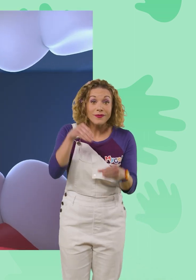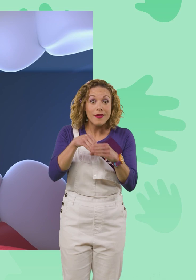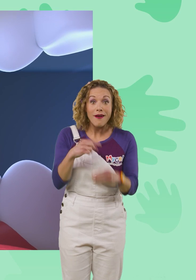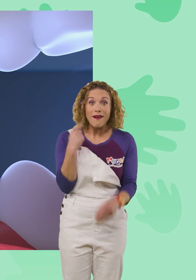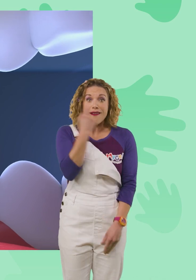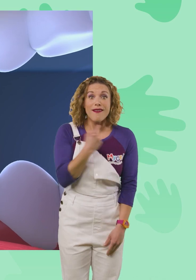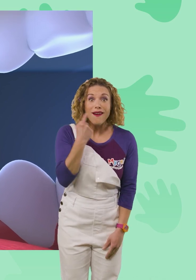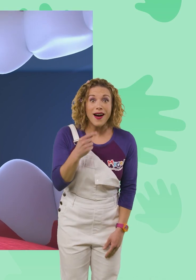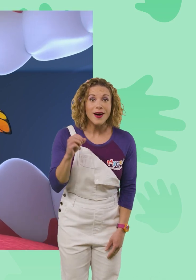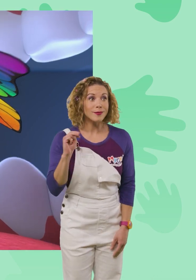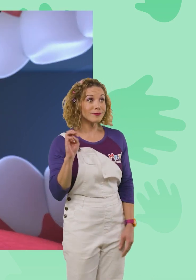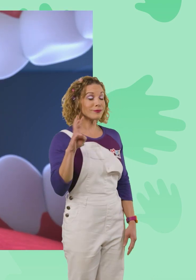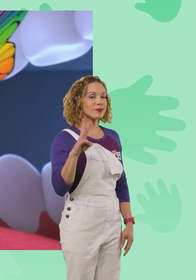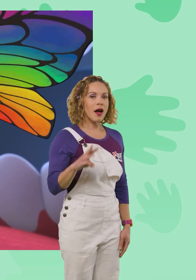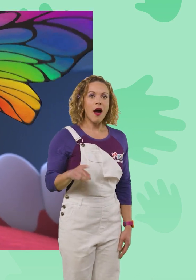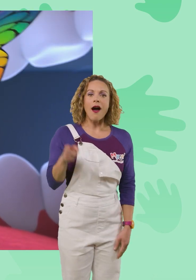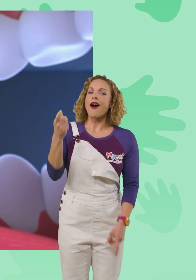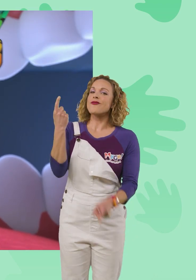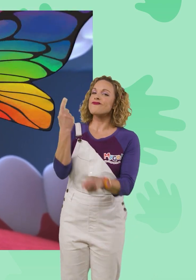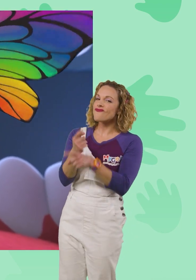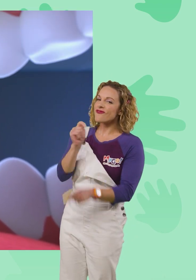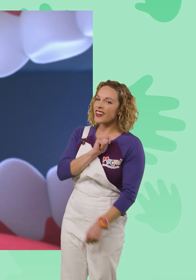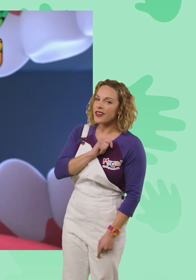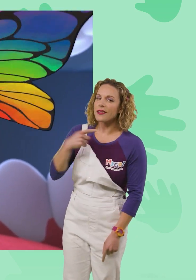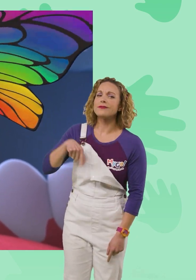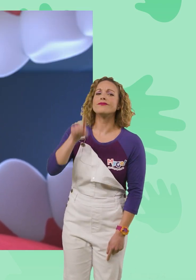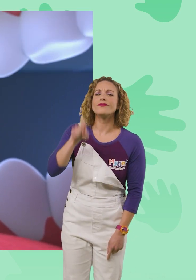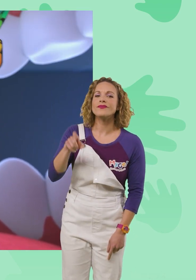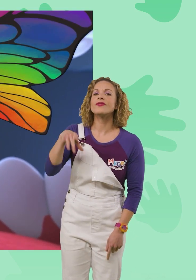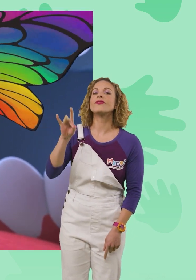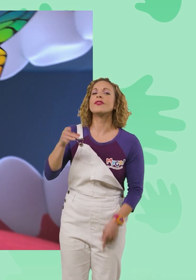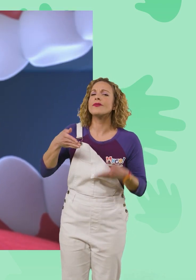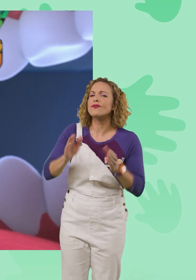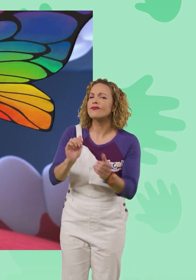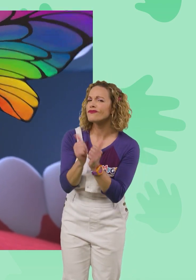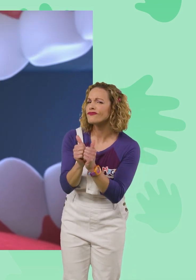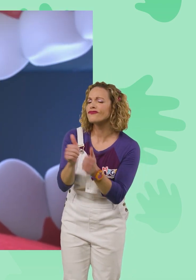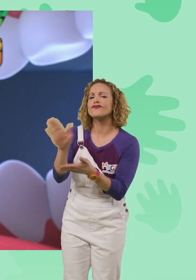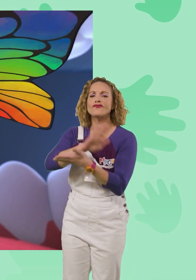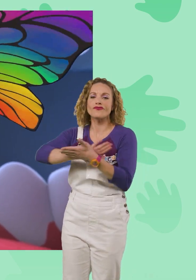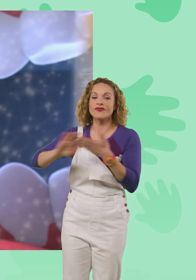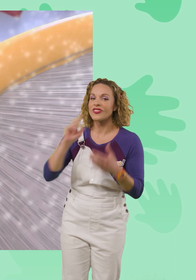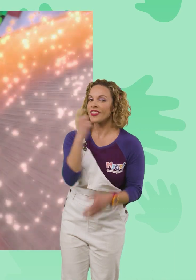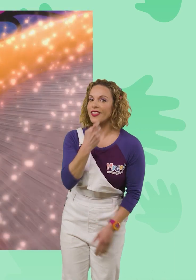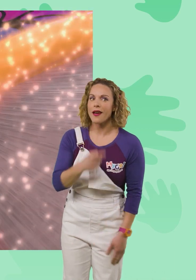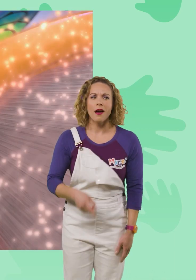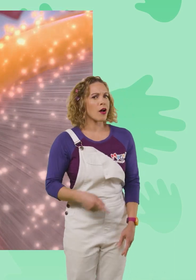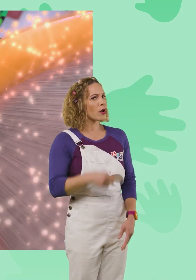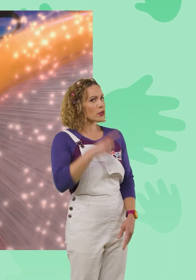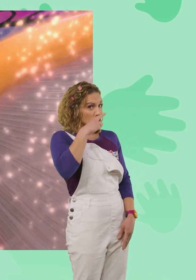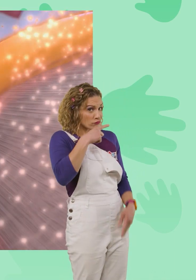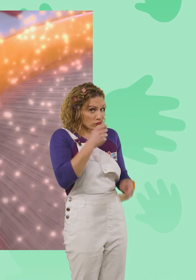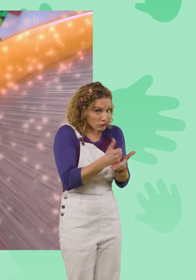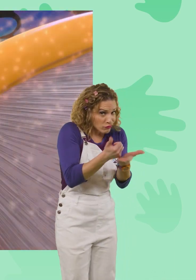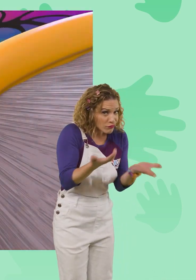We're inside a mouth. You're right, Tabs. We need a way to clean these teeth. Would a